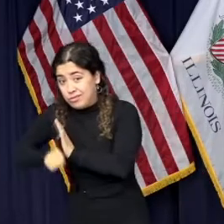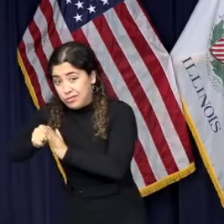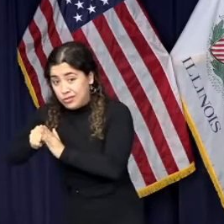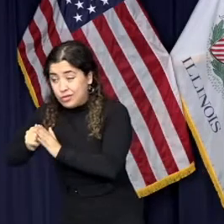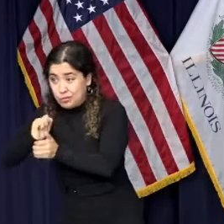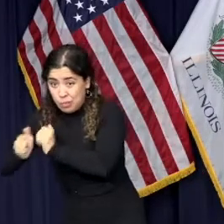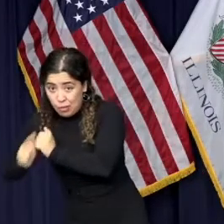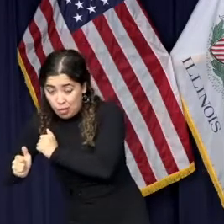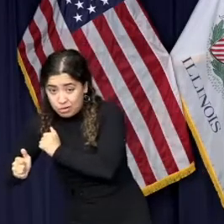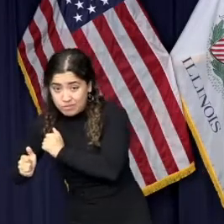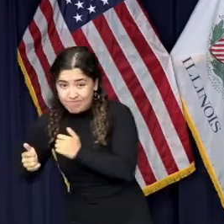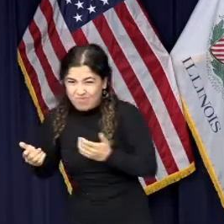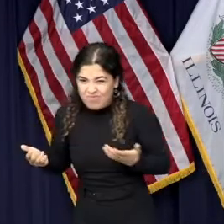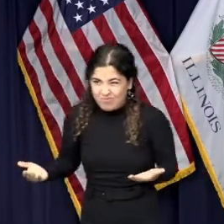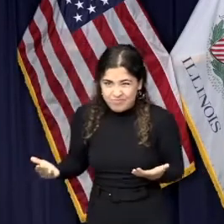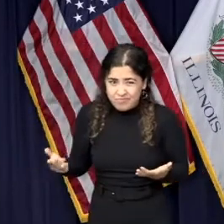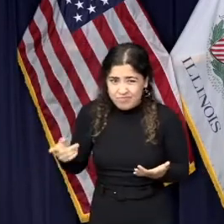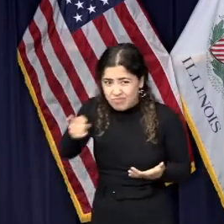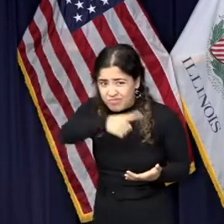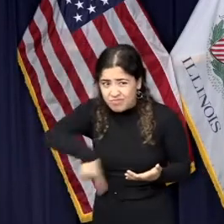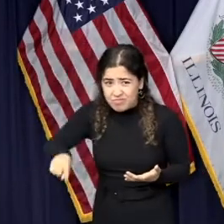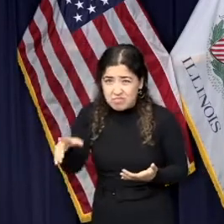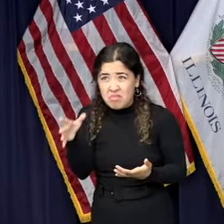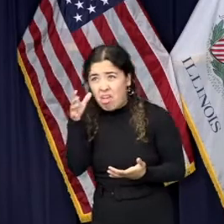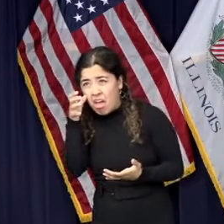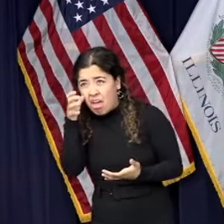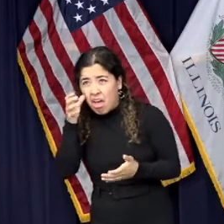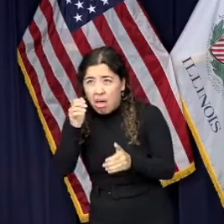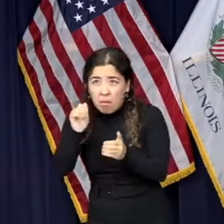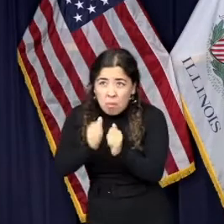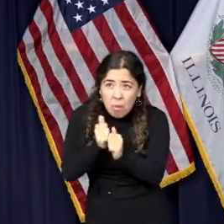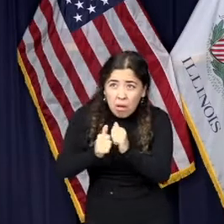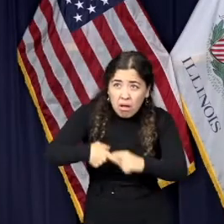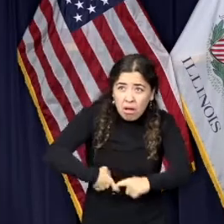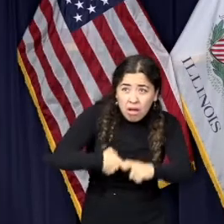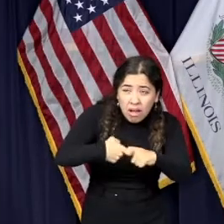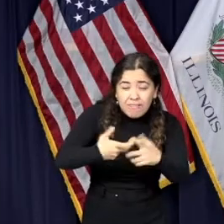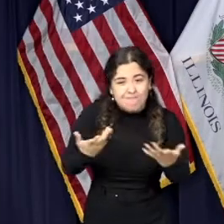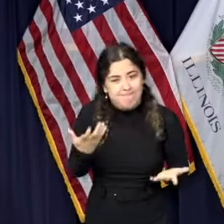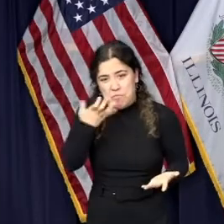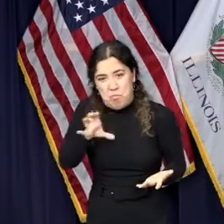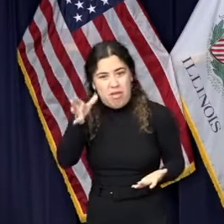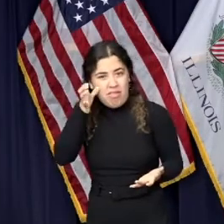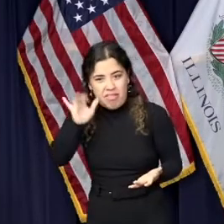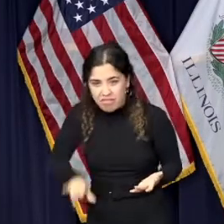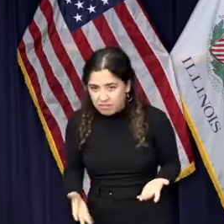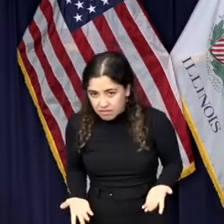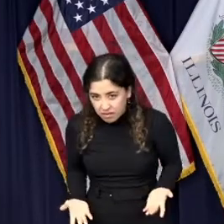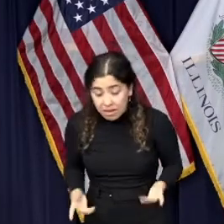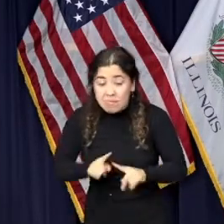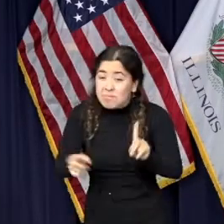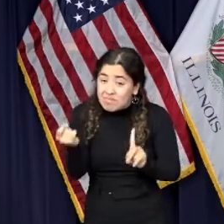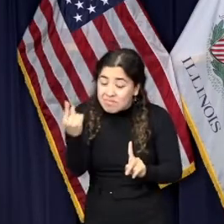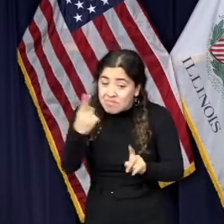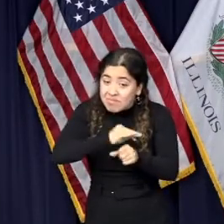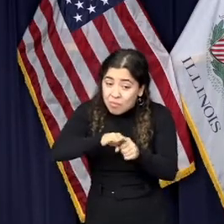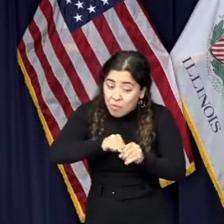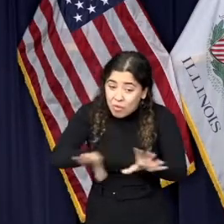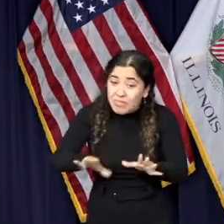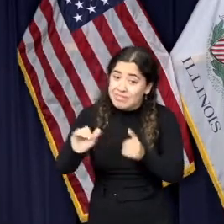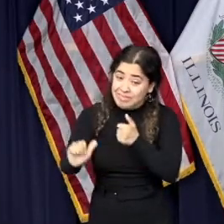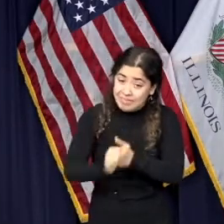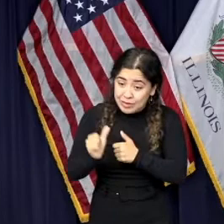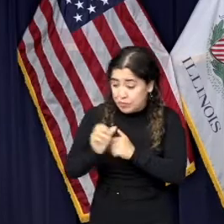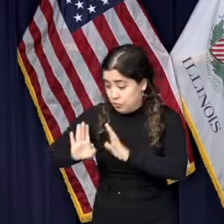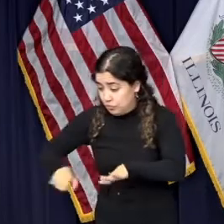isn't news that anyone wants to hear. But this virus remains dangerous to kids and parents and